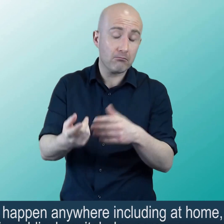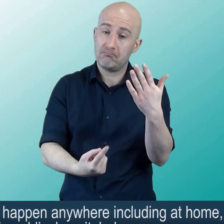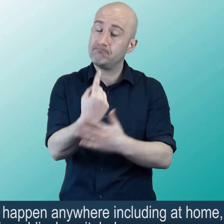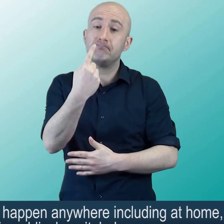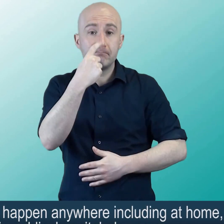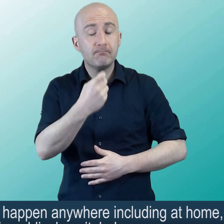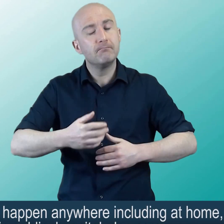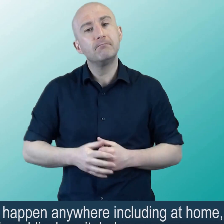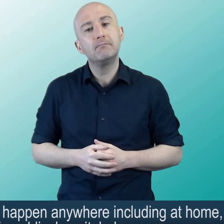daycare.